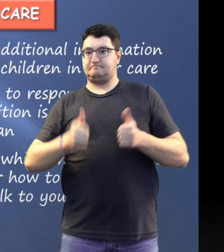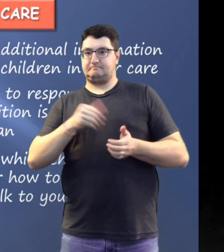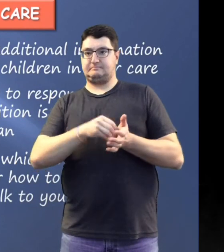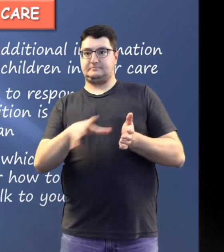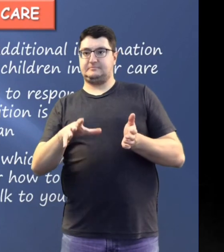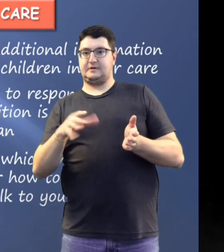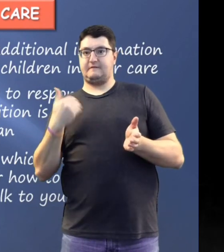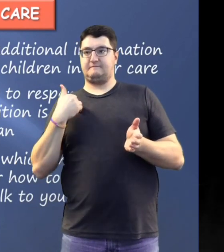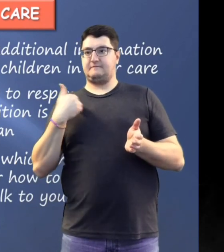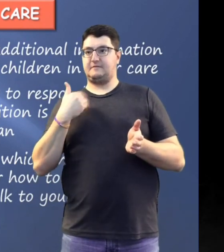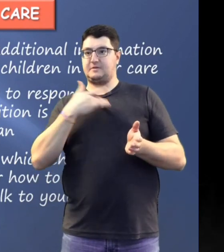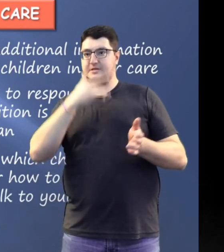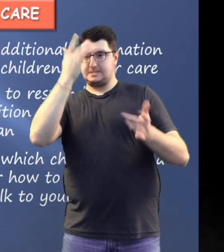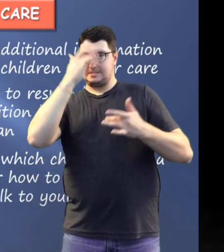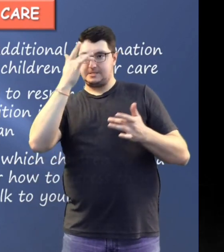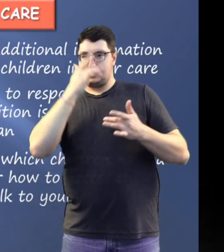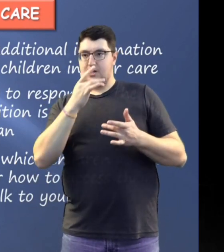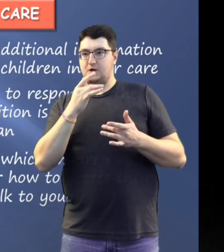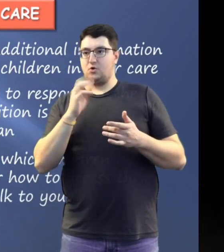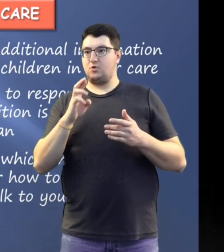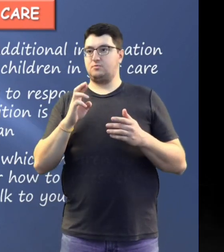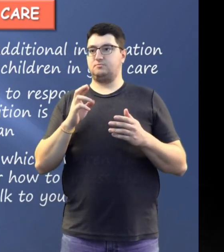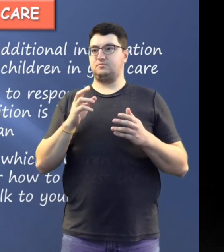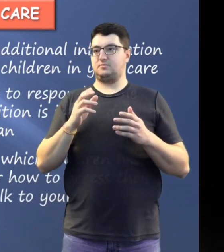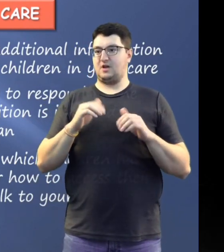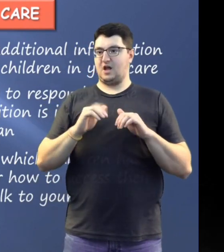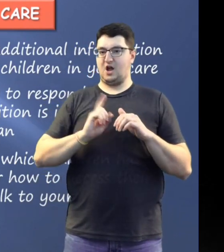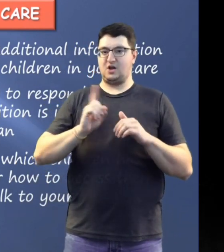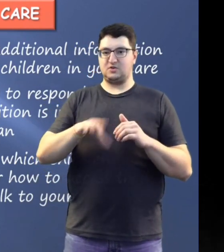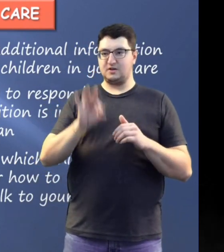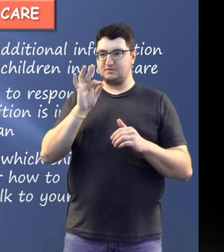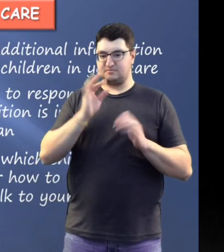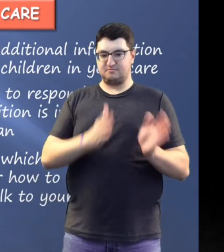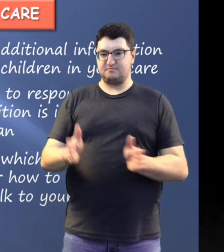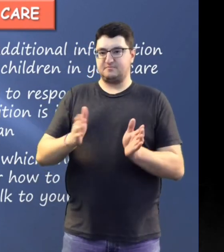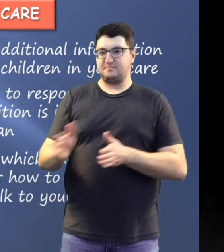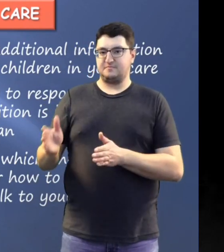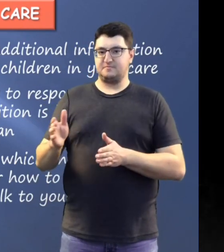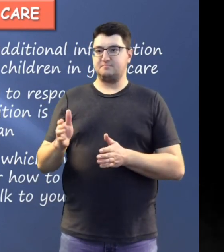or how to access their healthcare plan, talk to your administrator.